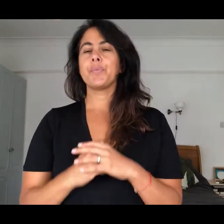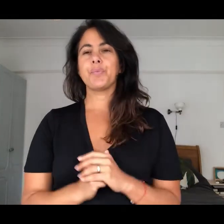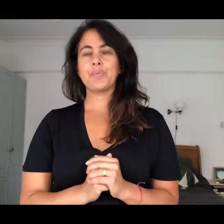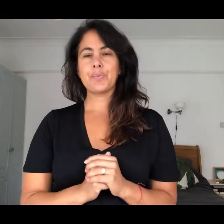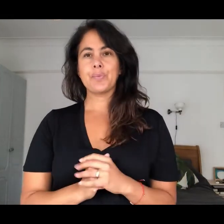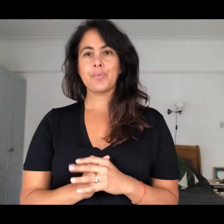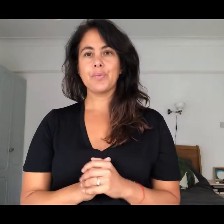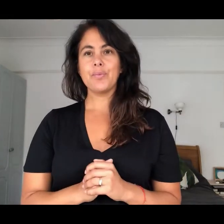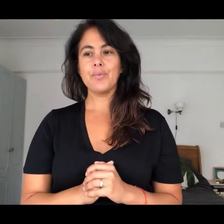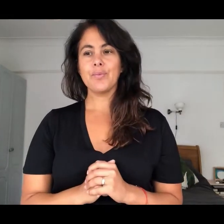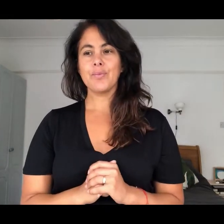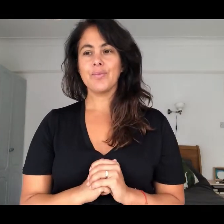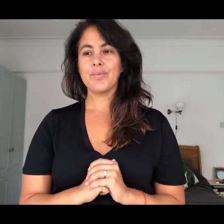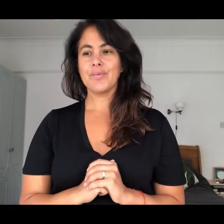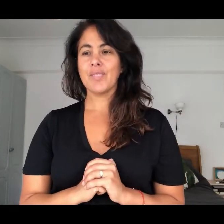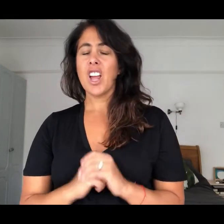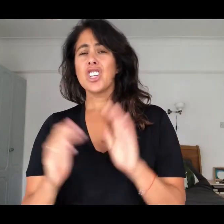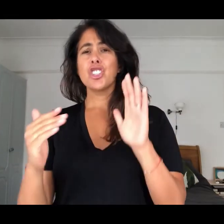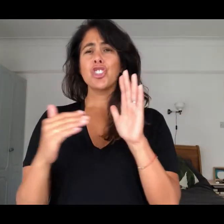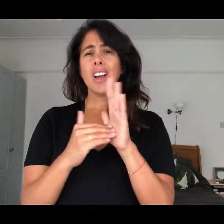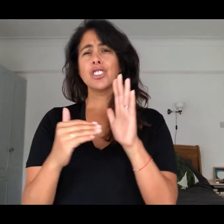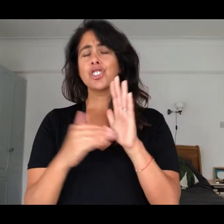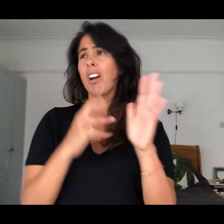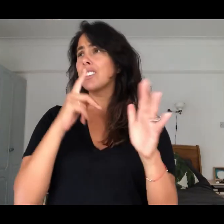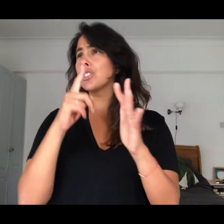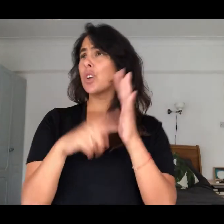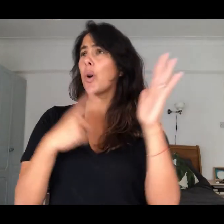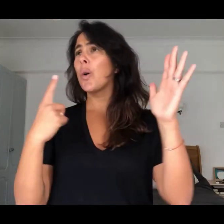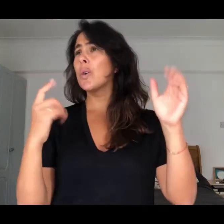in the oven. Mwah. Lots of love.